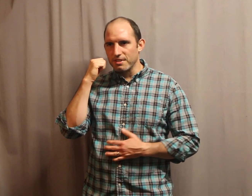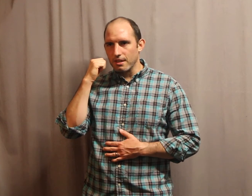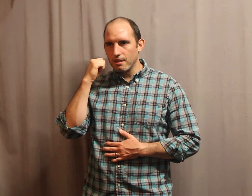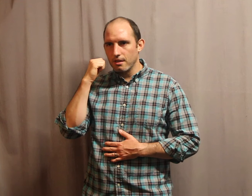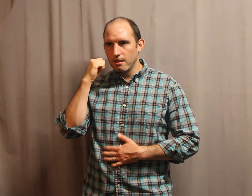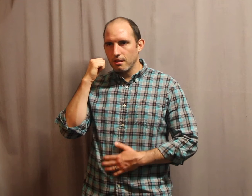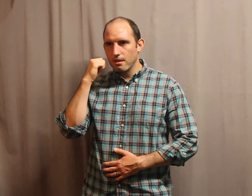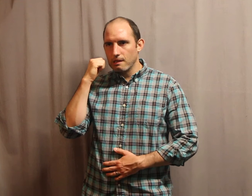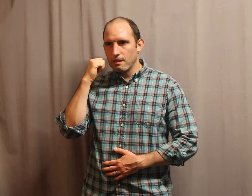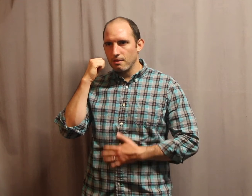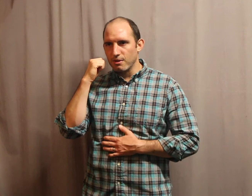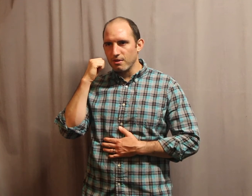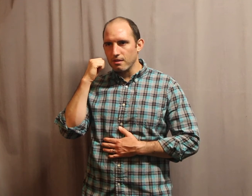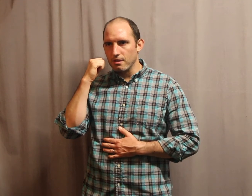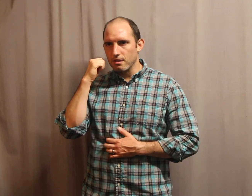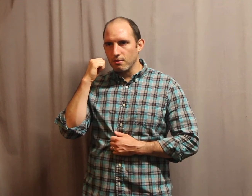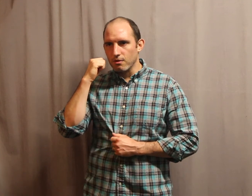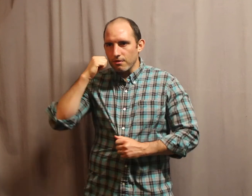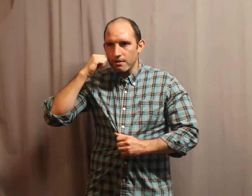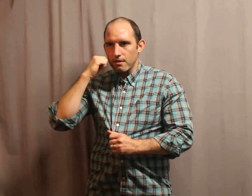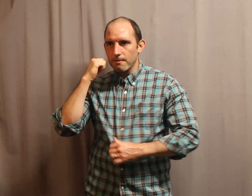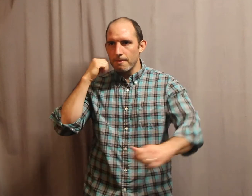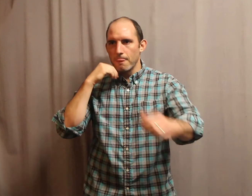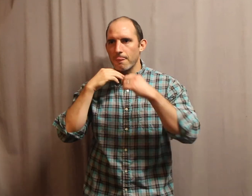sick? If I do this? Or nervous?